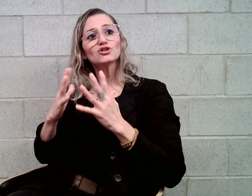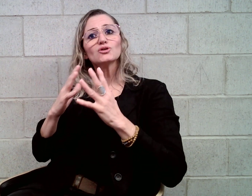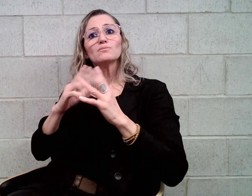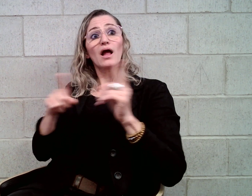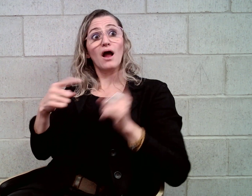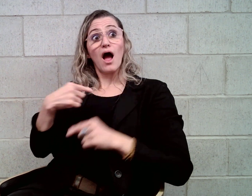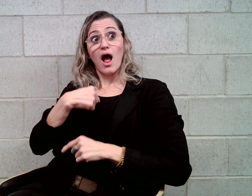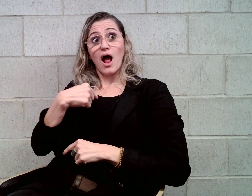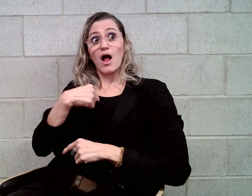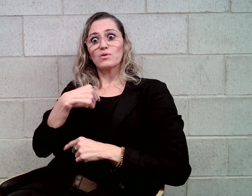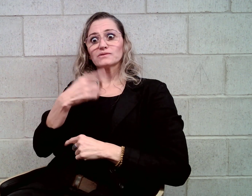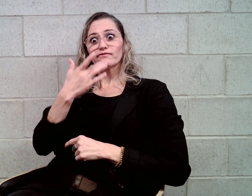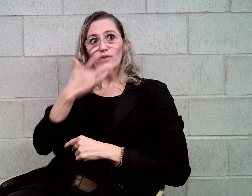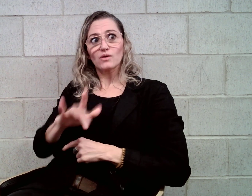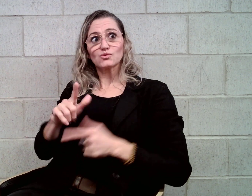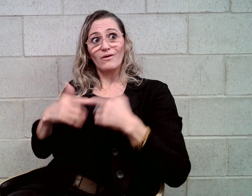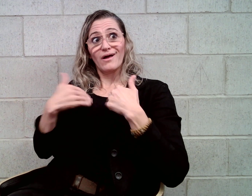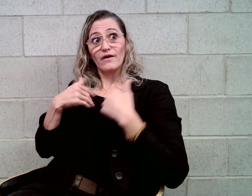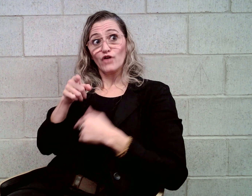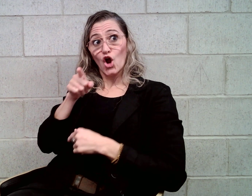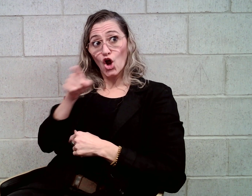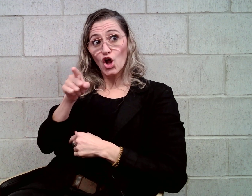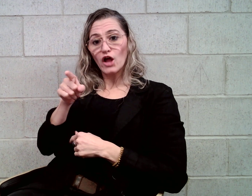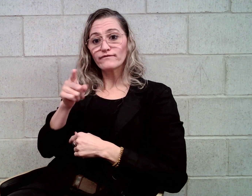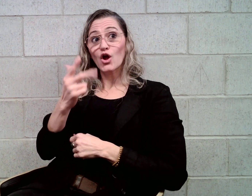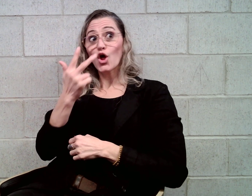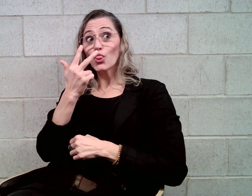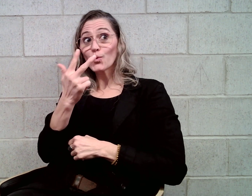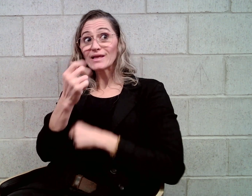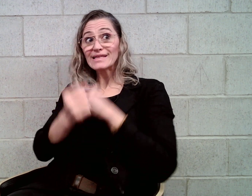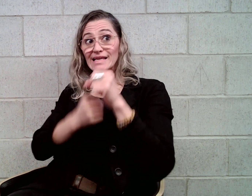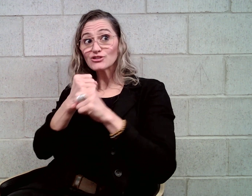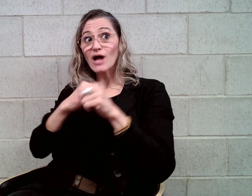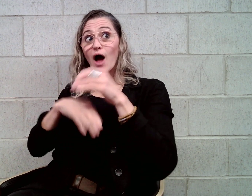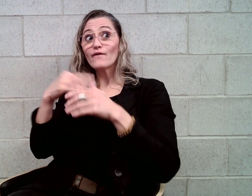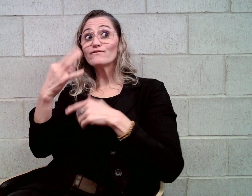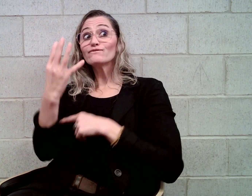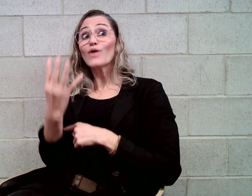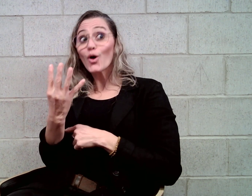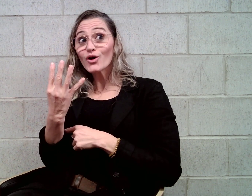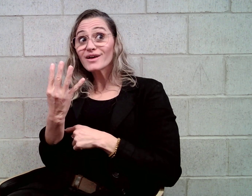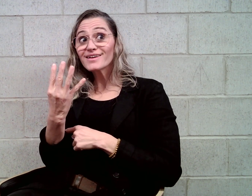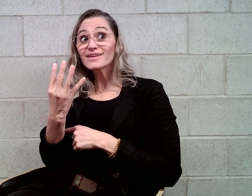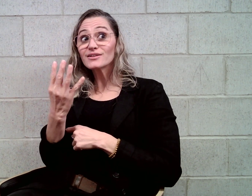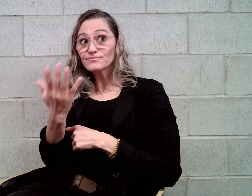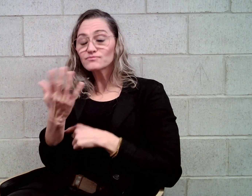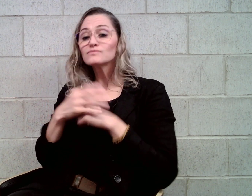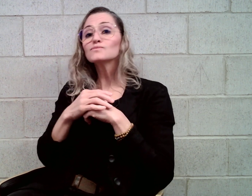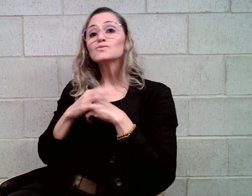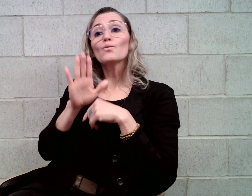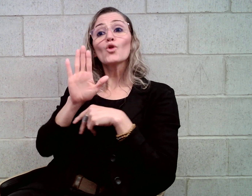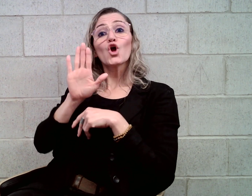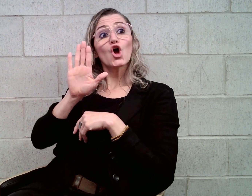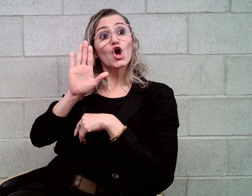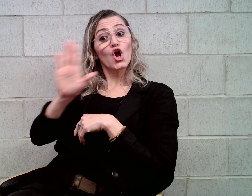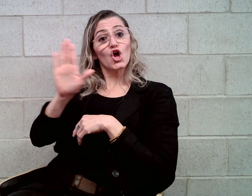the course you're taking and the year that you're in, but I was very fortunate to have Paulette for 3 of my 4 years in high